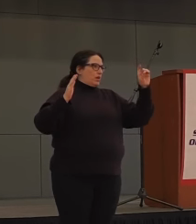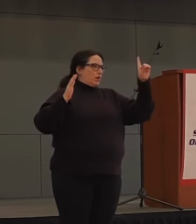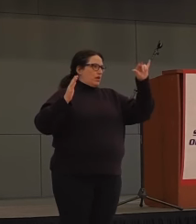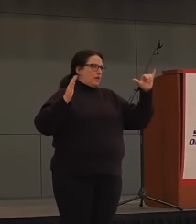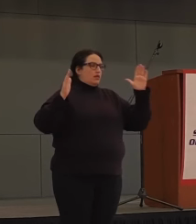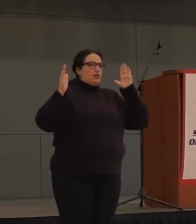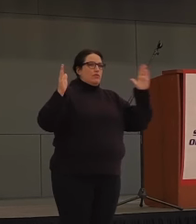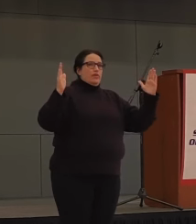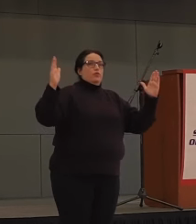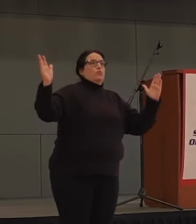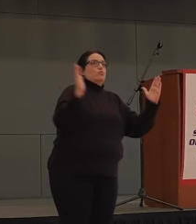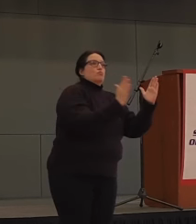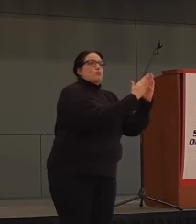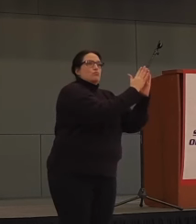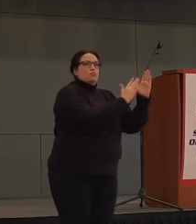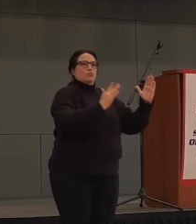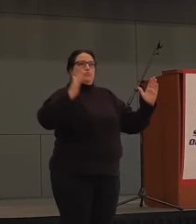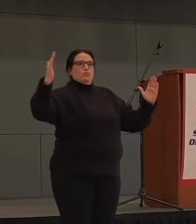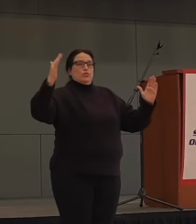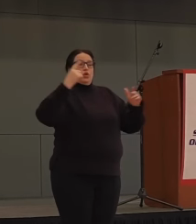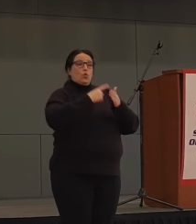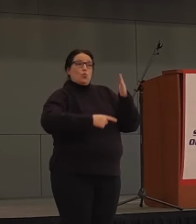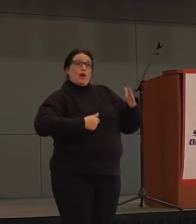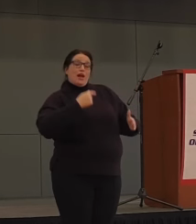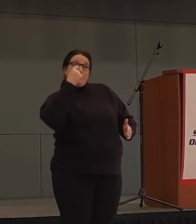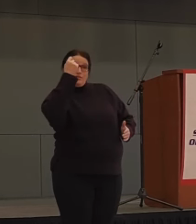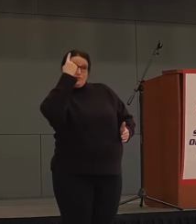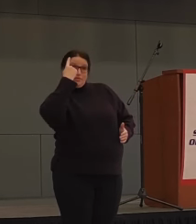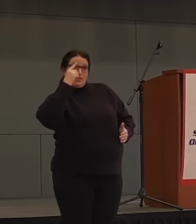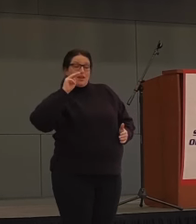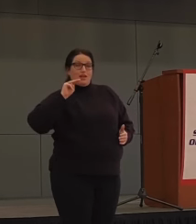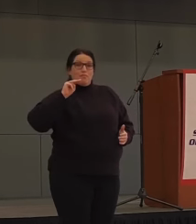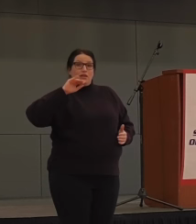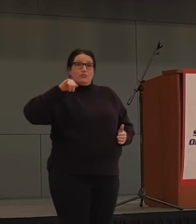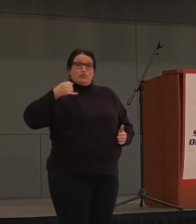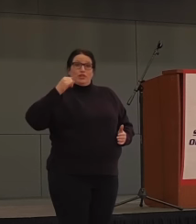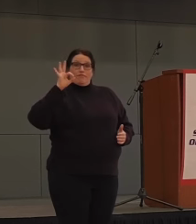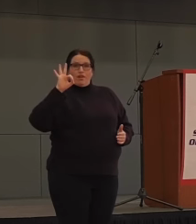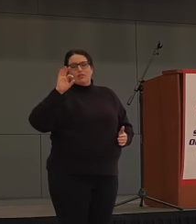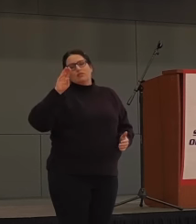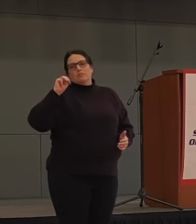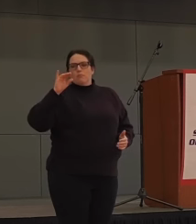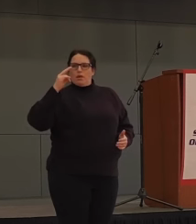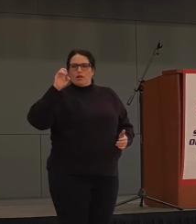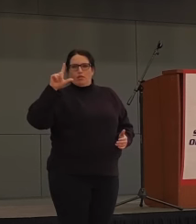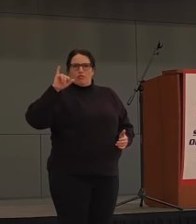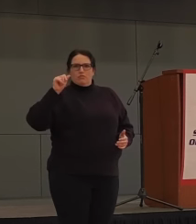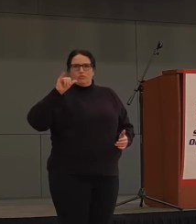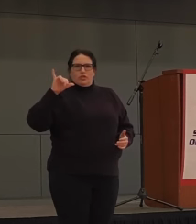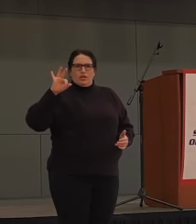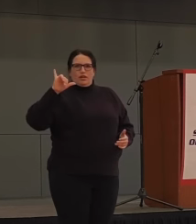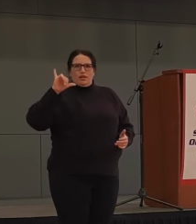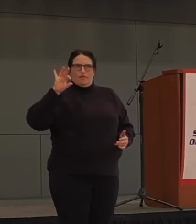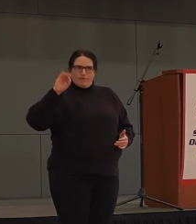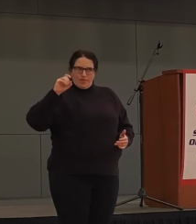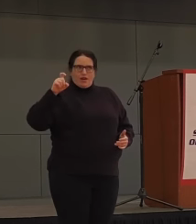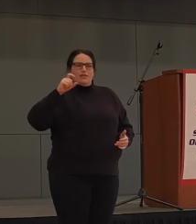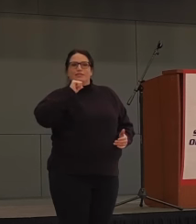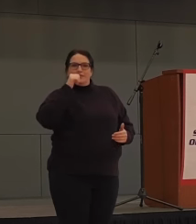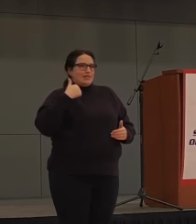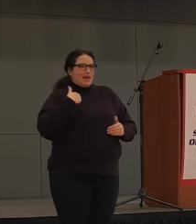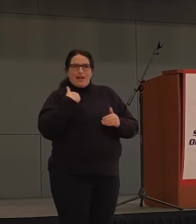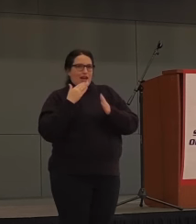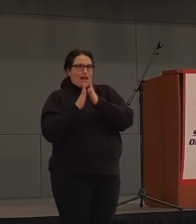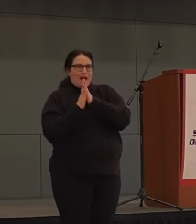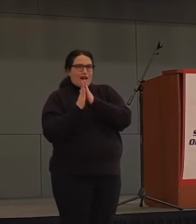knowledge, Michael J. Fox does not have any Lewy body. He has Parkinson's. Other people have Lewy